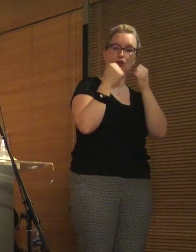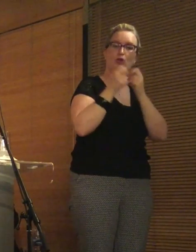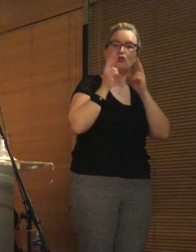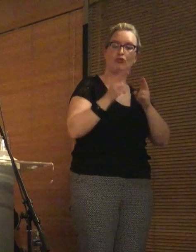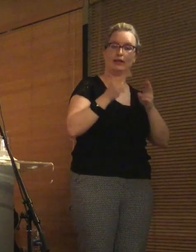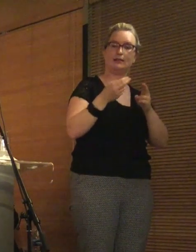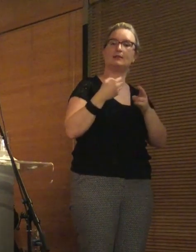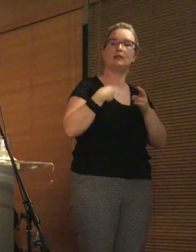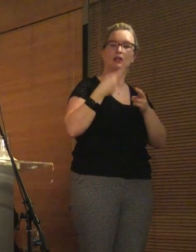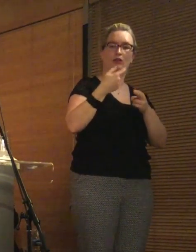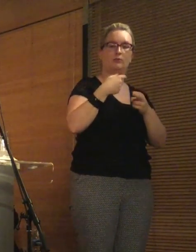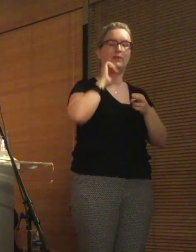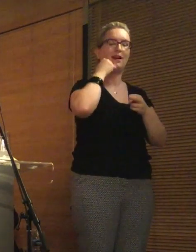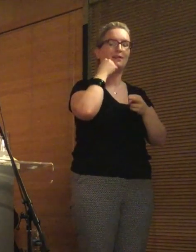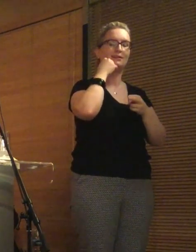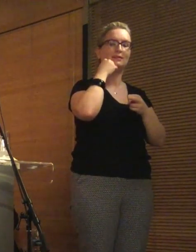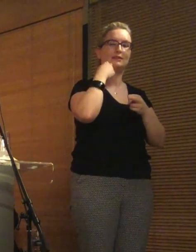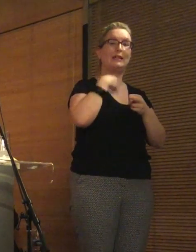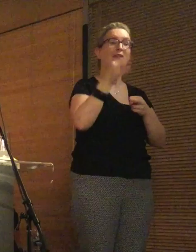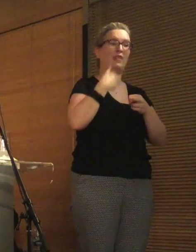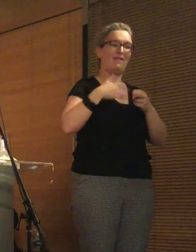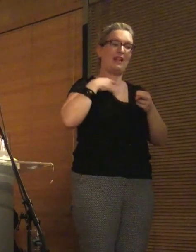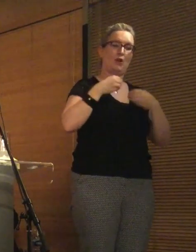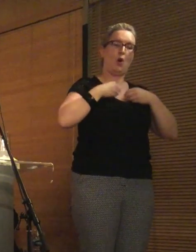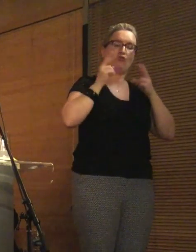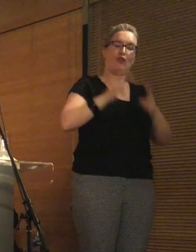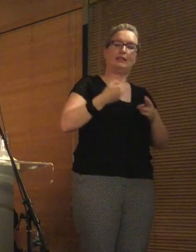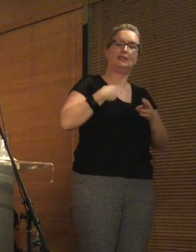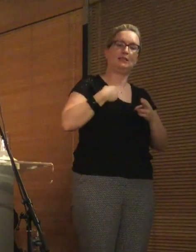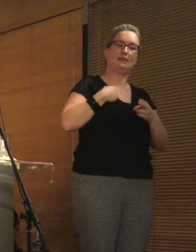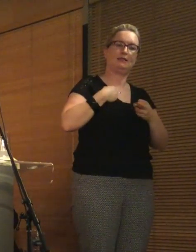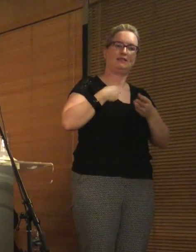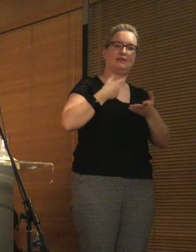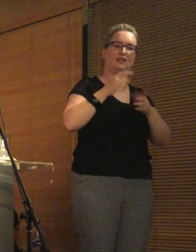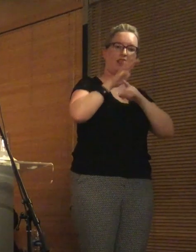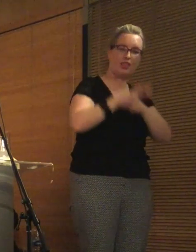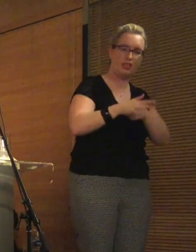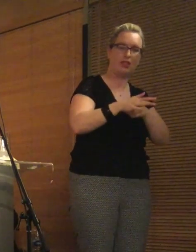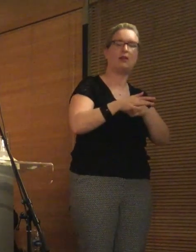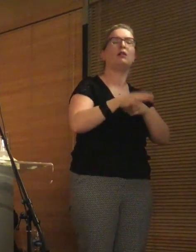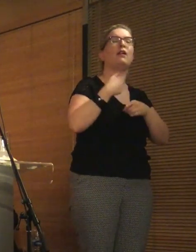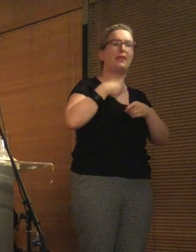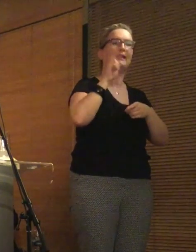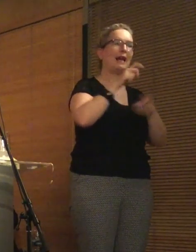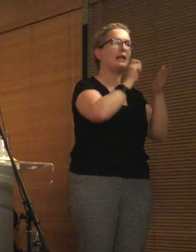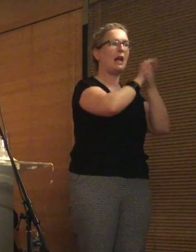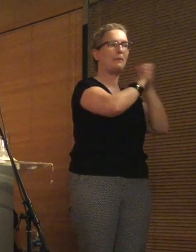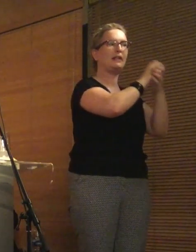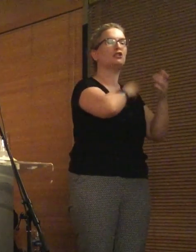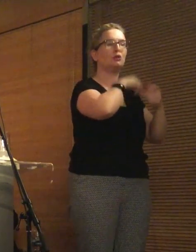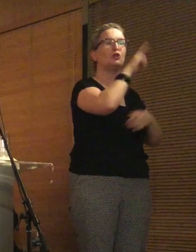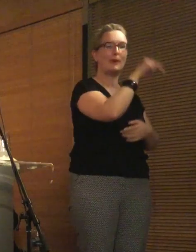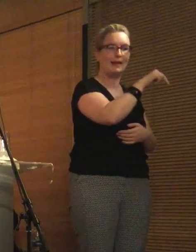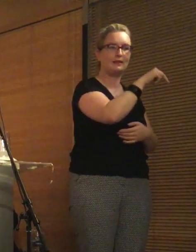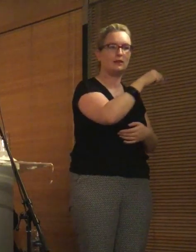by their own government to make an appeal to the UN. Now, these rights include the right to food, housing,